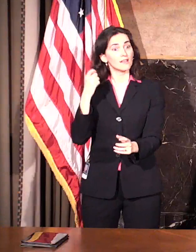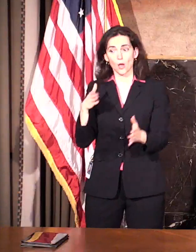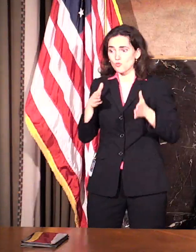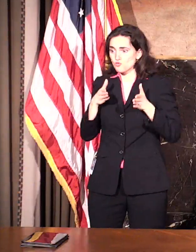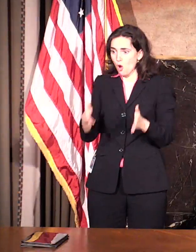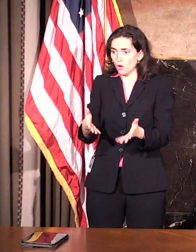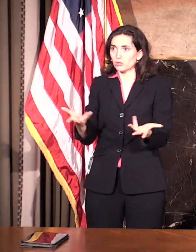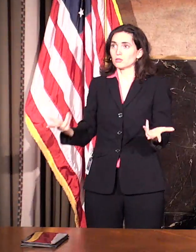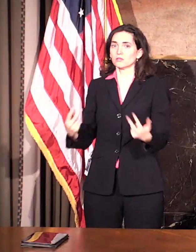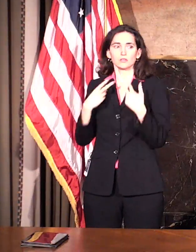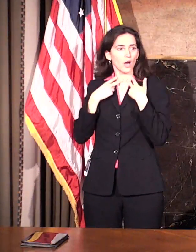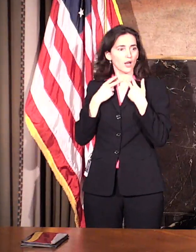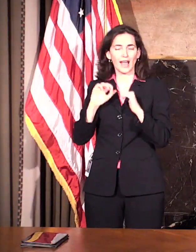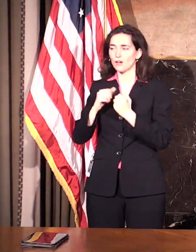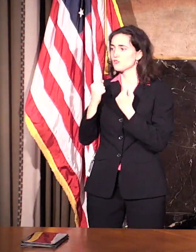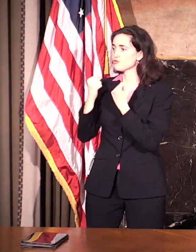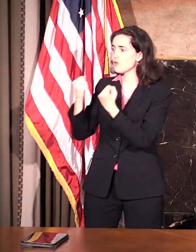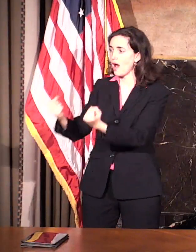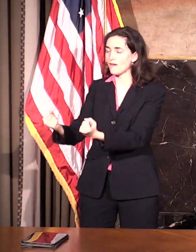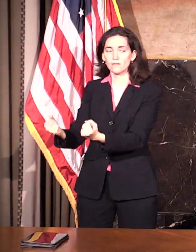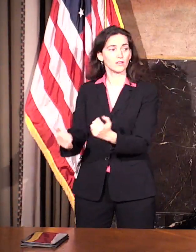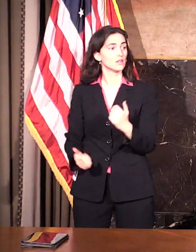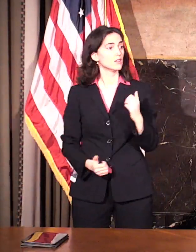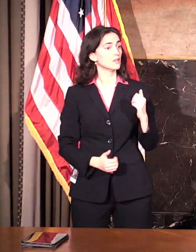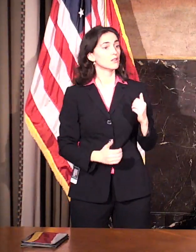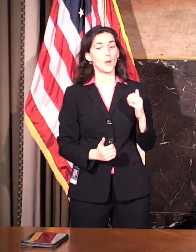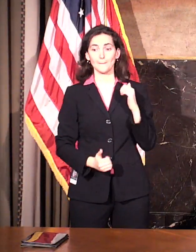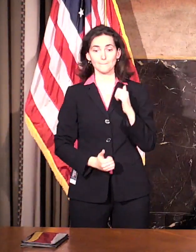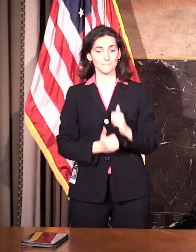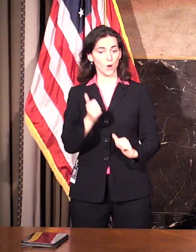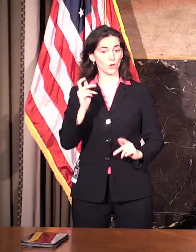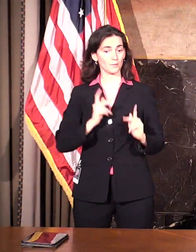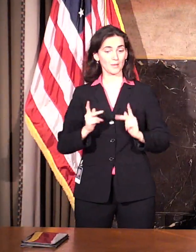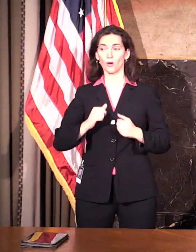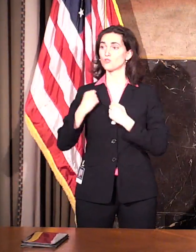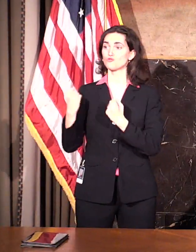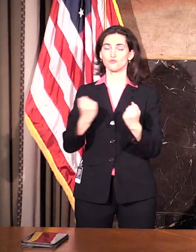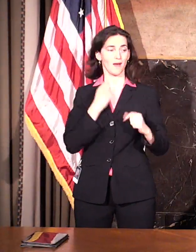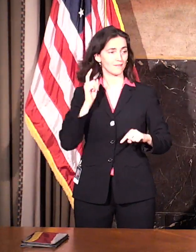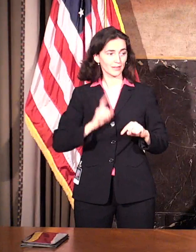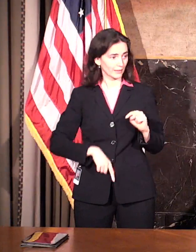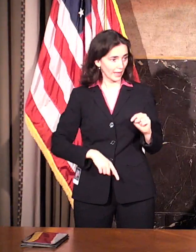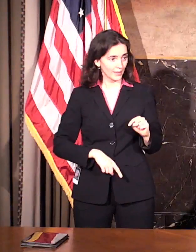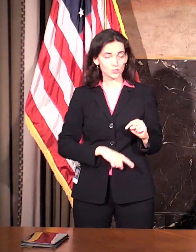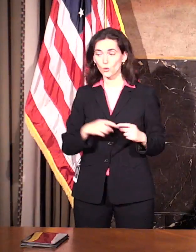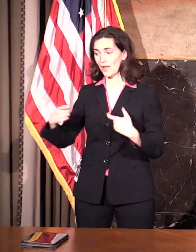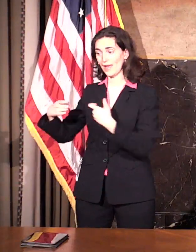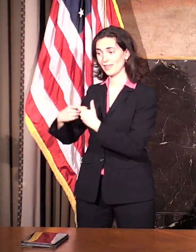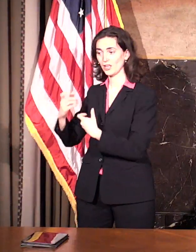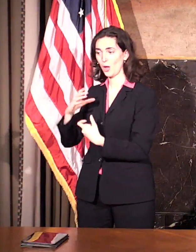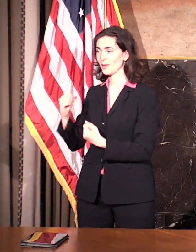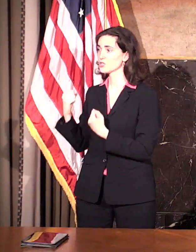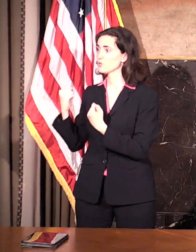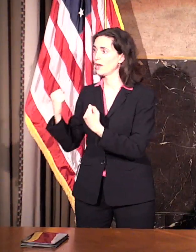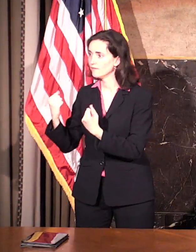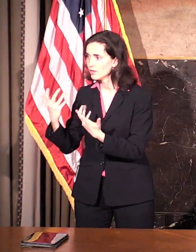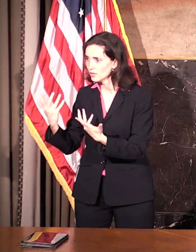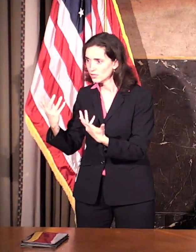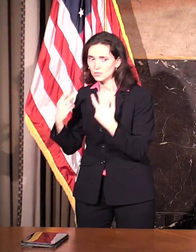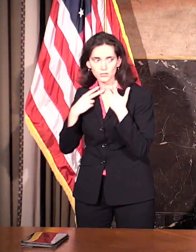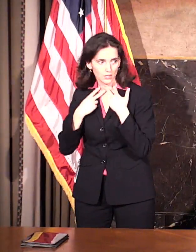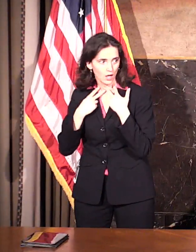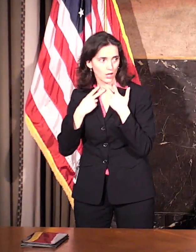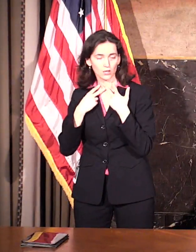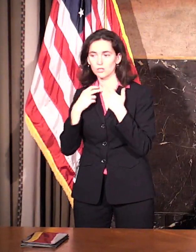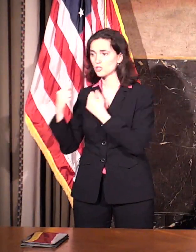isn't just the general public that can't get to where it needs to go. These crews can't get